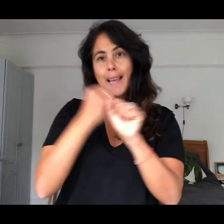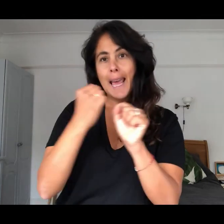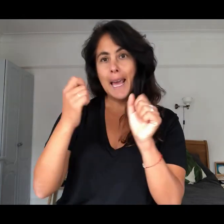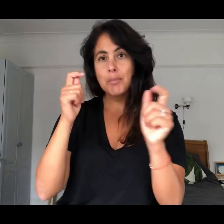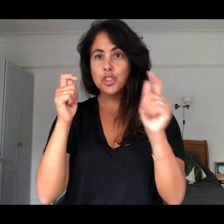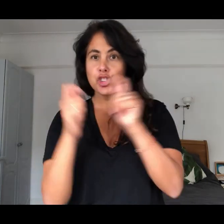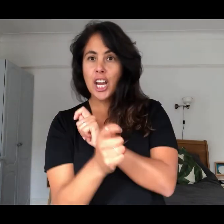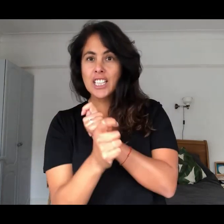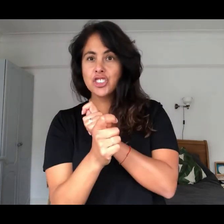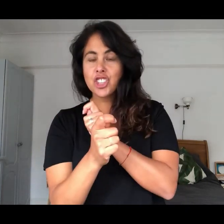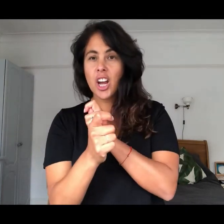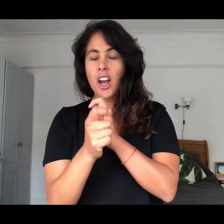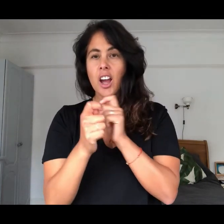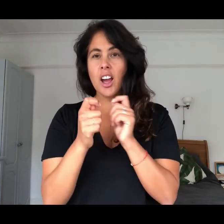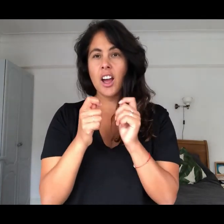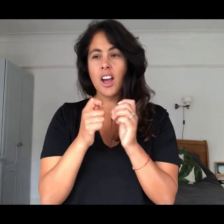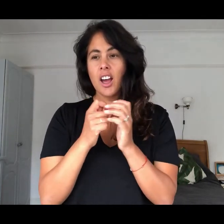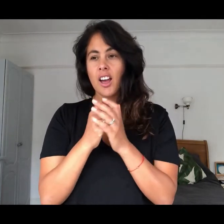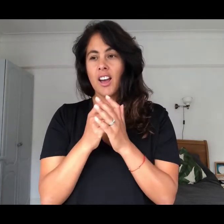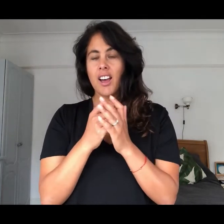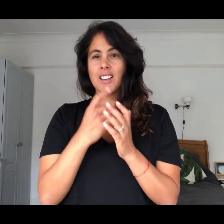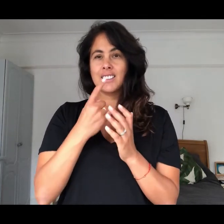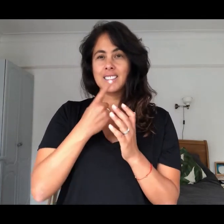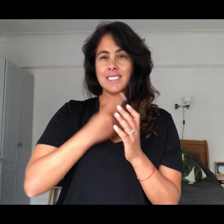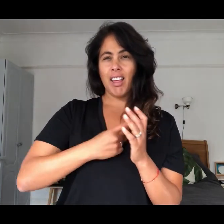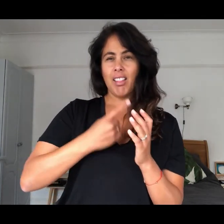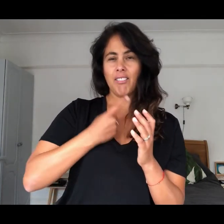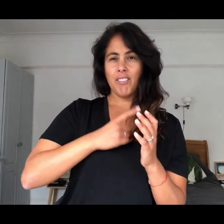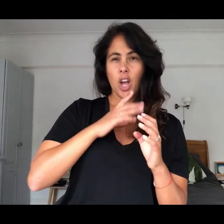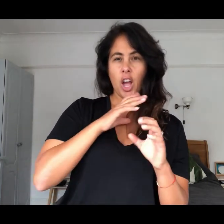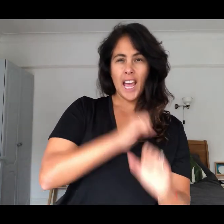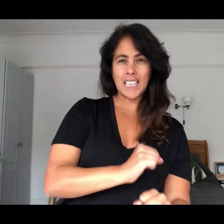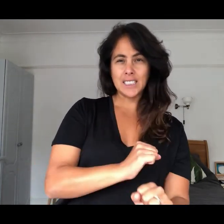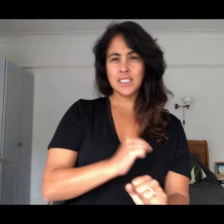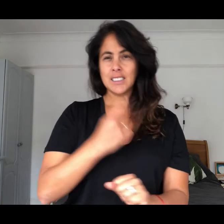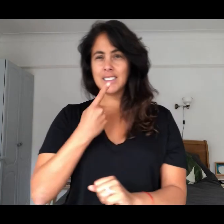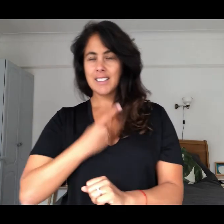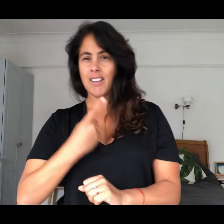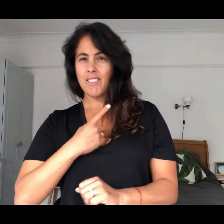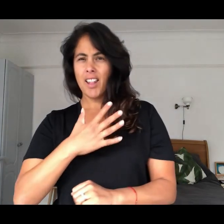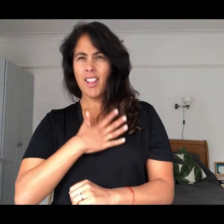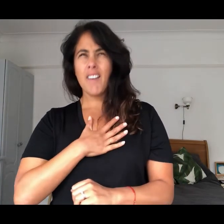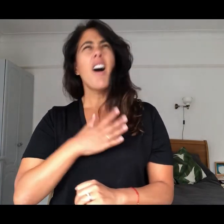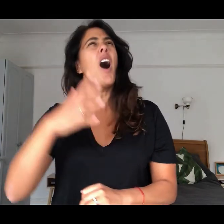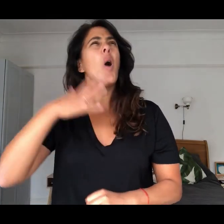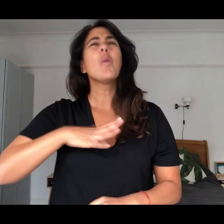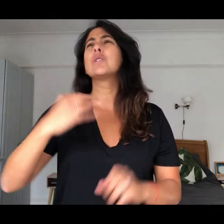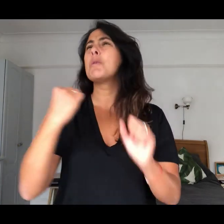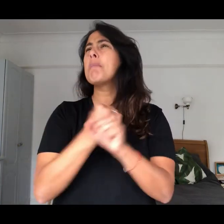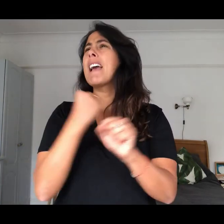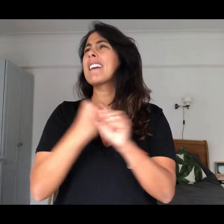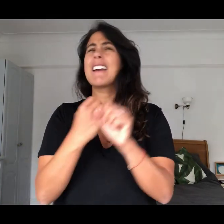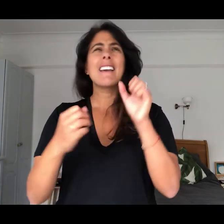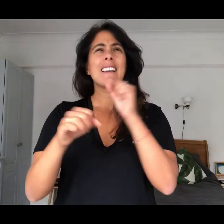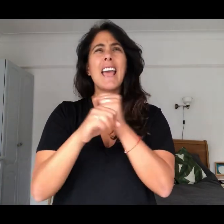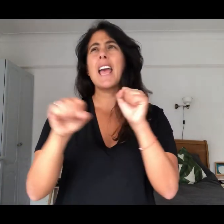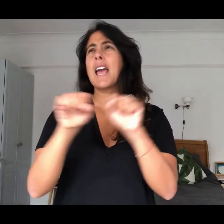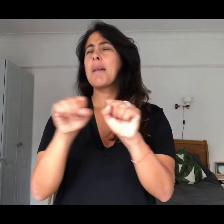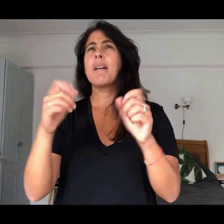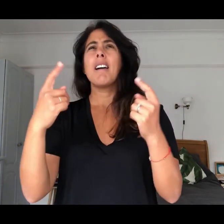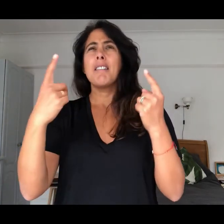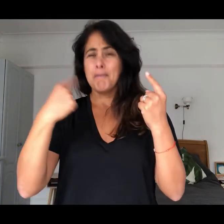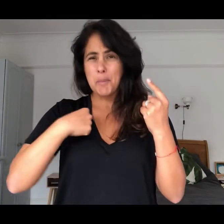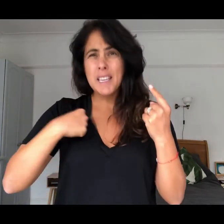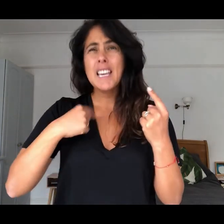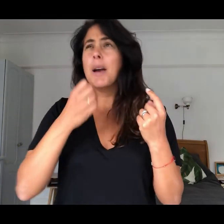face changer, game changer, self-load or self-love. It's time for a game made by